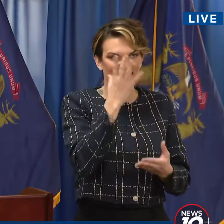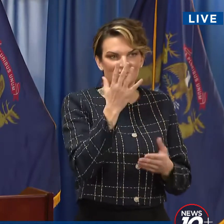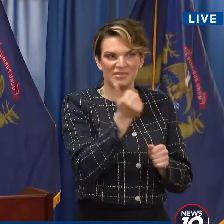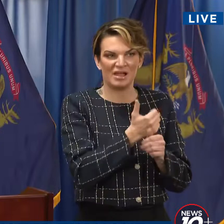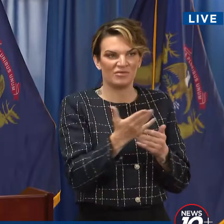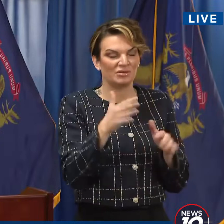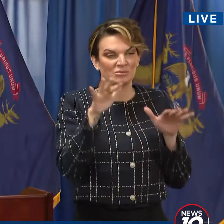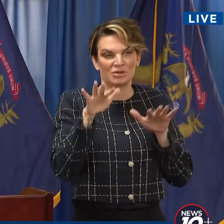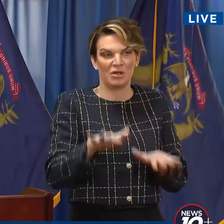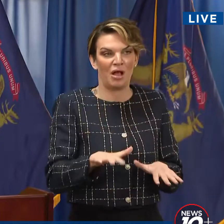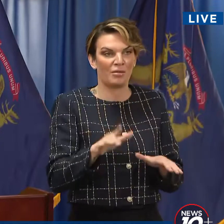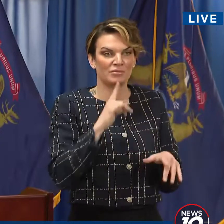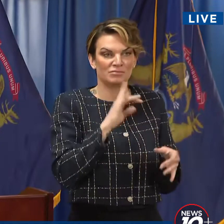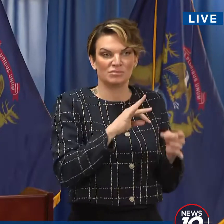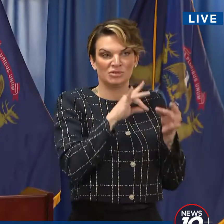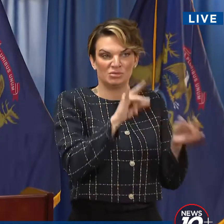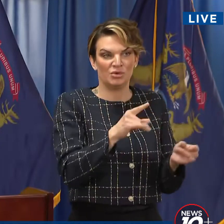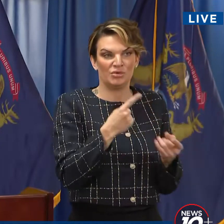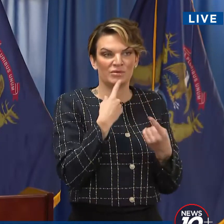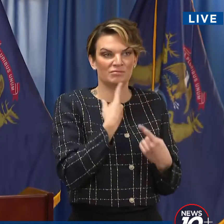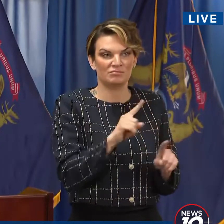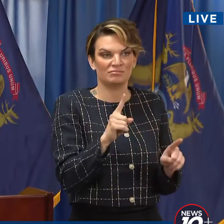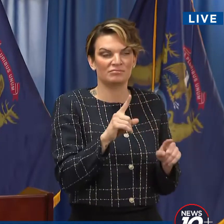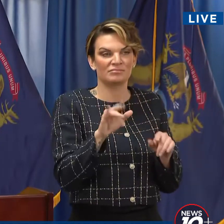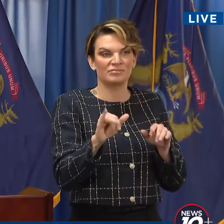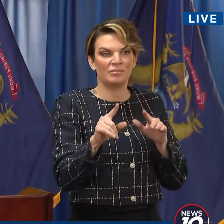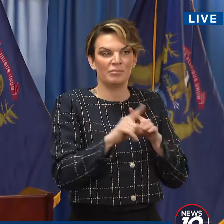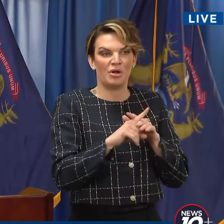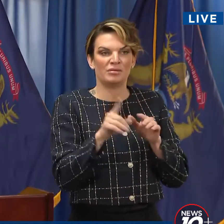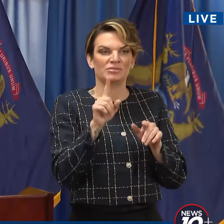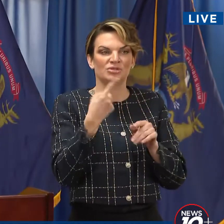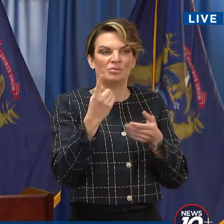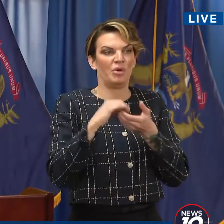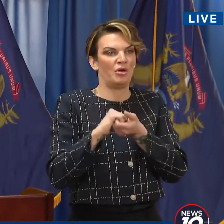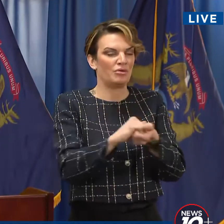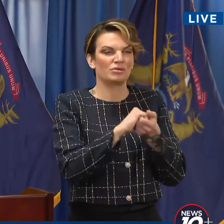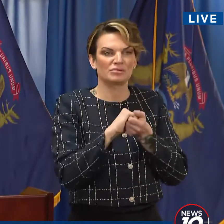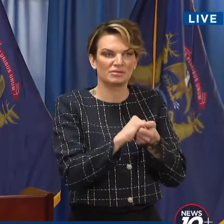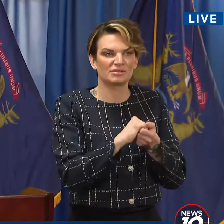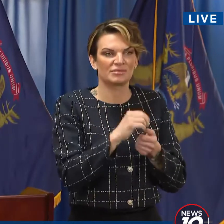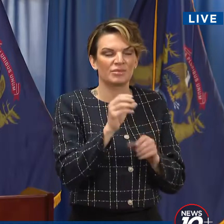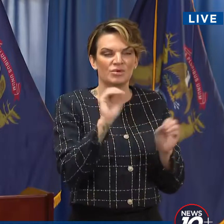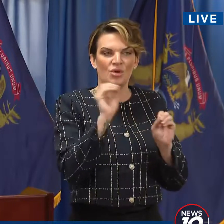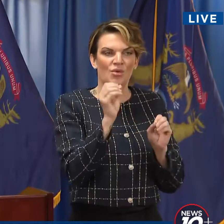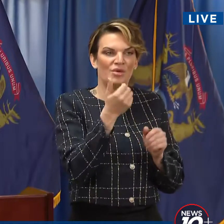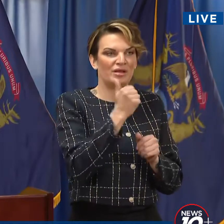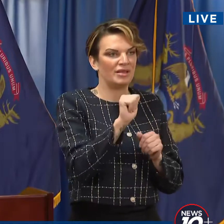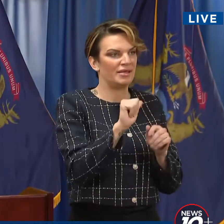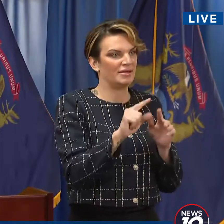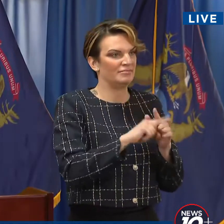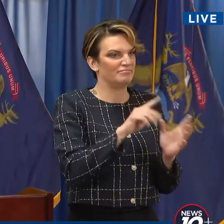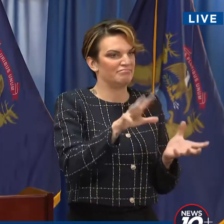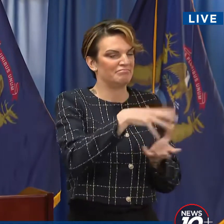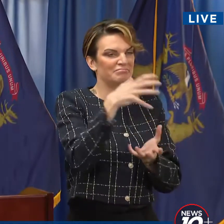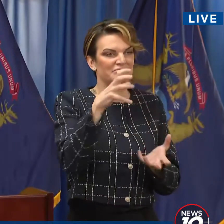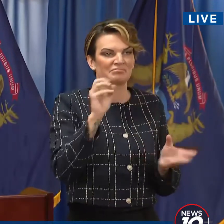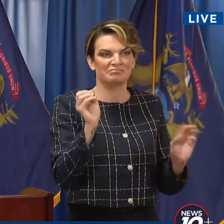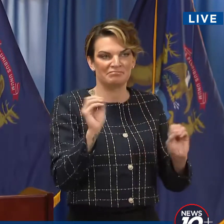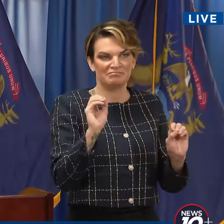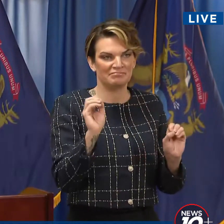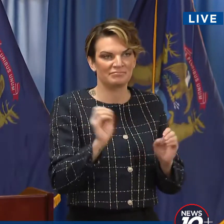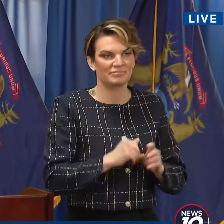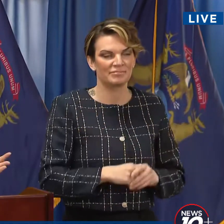everything was calm and smooth, and to the extent that law enforcement were showing up as partners, it was simply that. There was no indication of anything